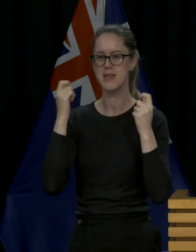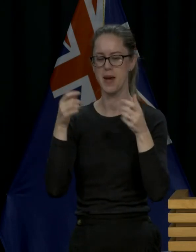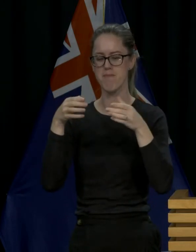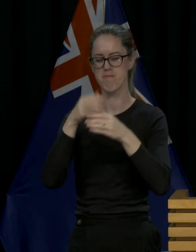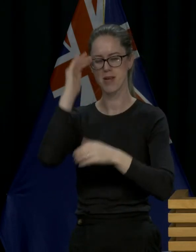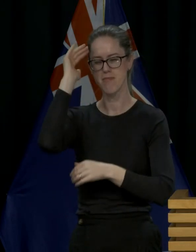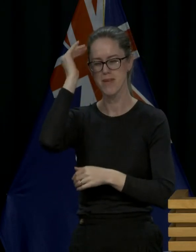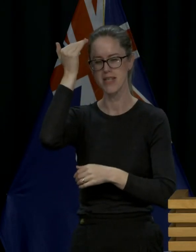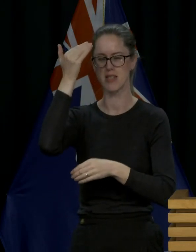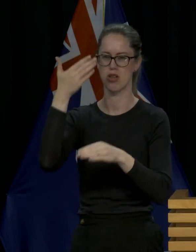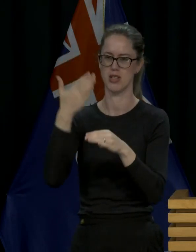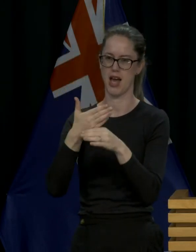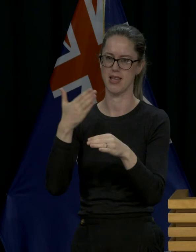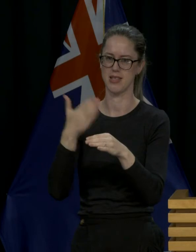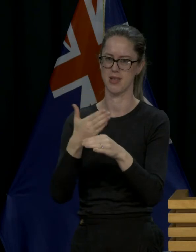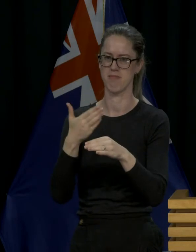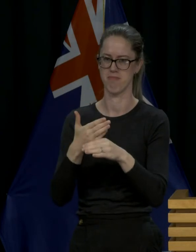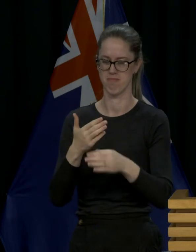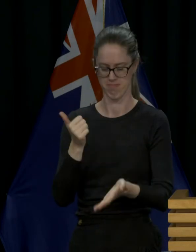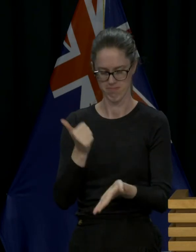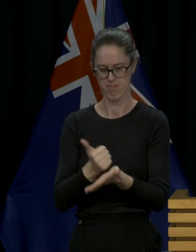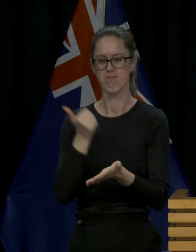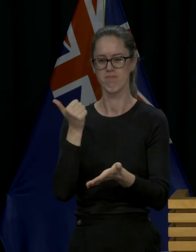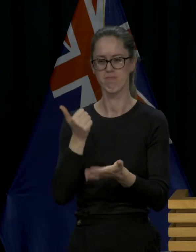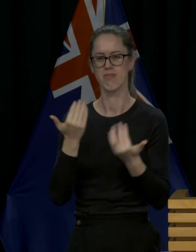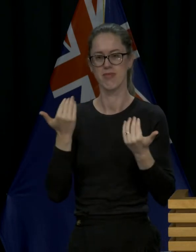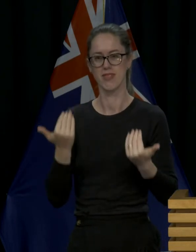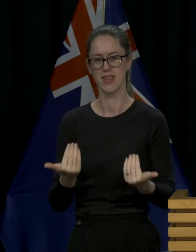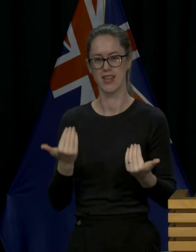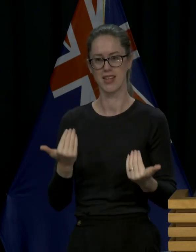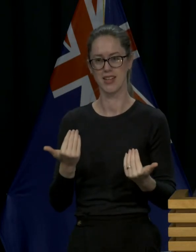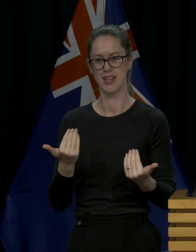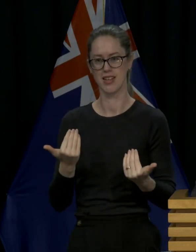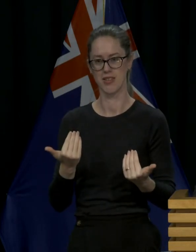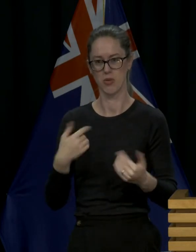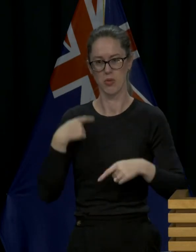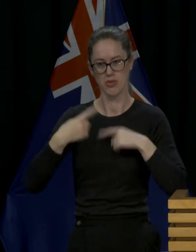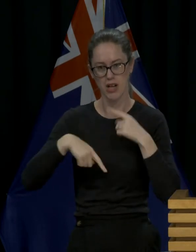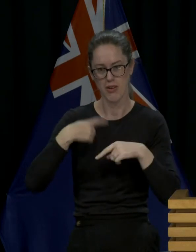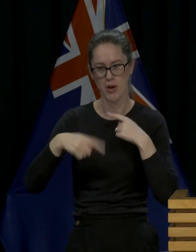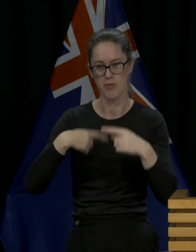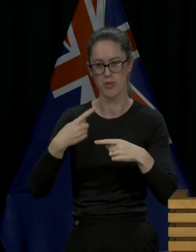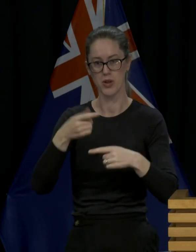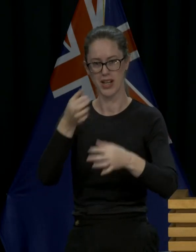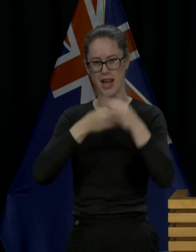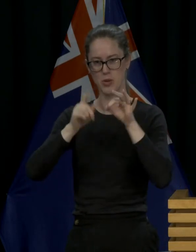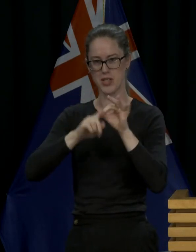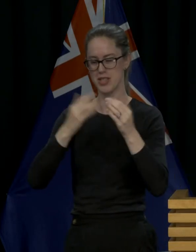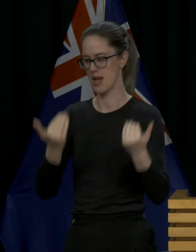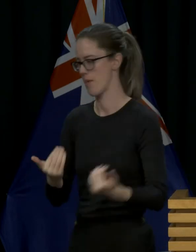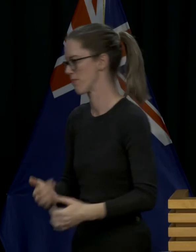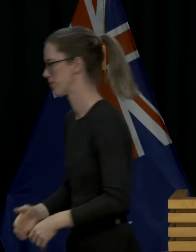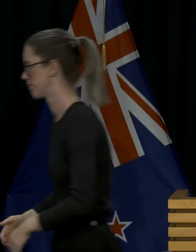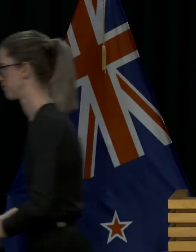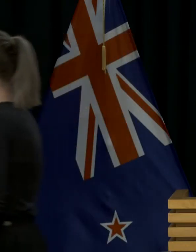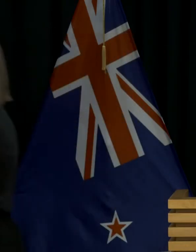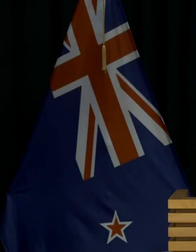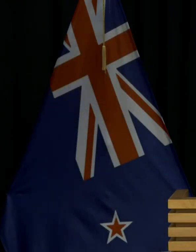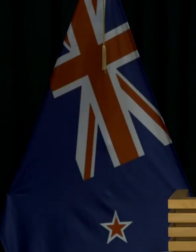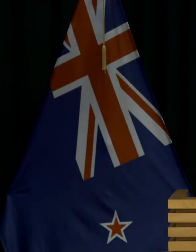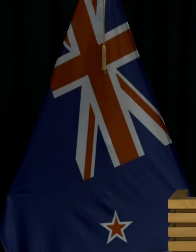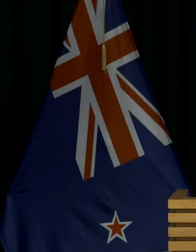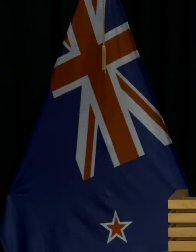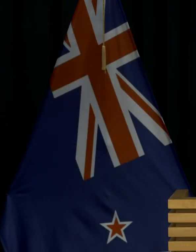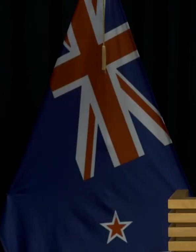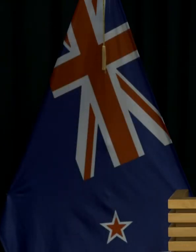has to the task is absolute. And now, it's time to crack on with it. I'm happy to take questions. When Minister Hooter picks up